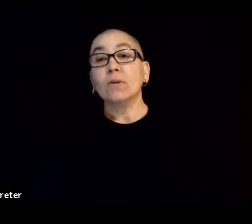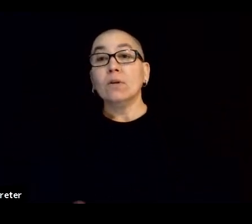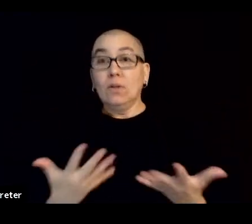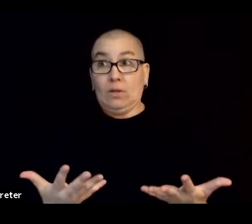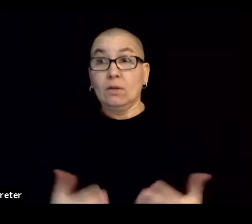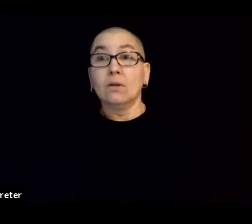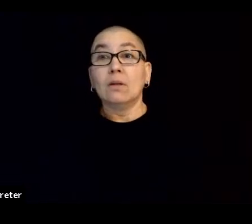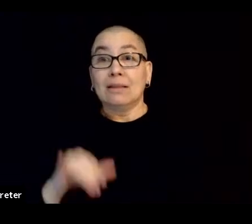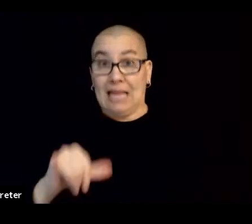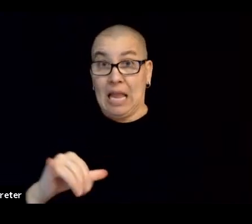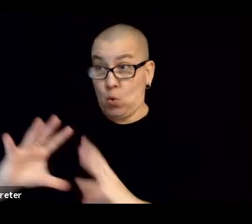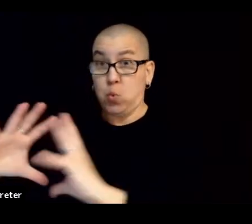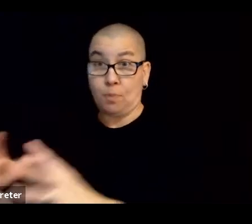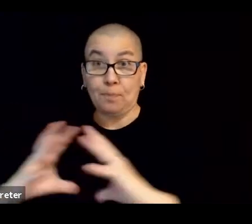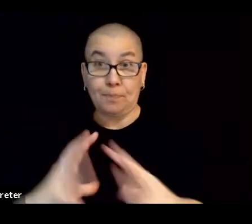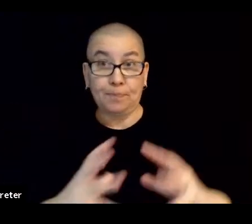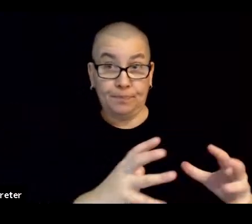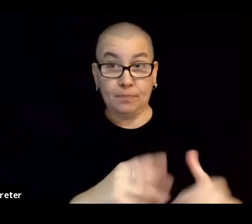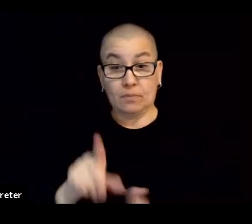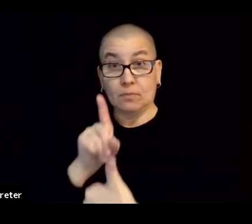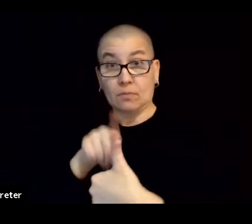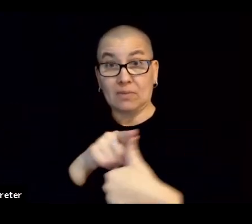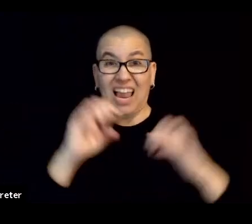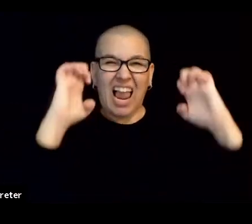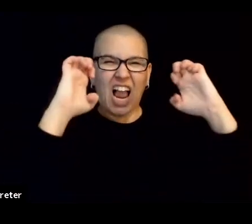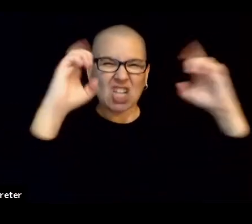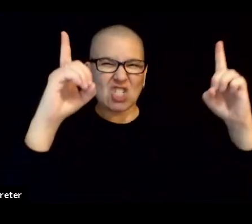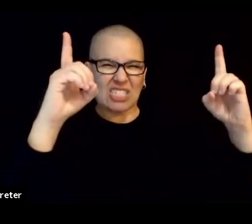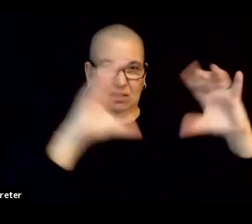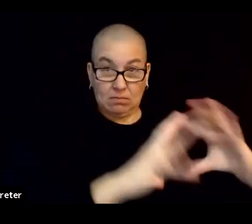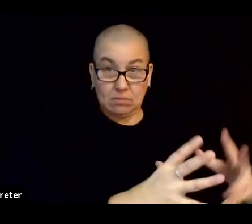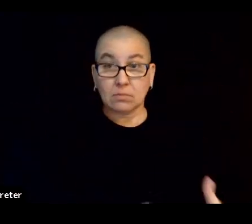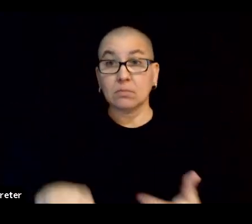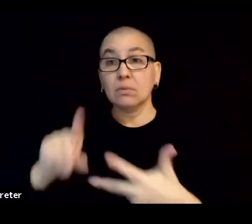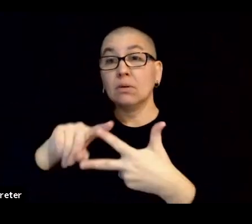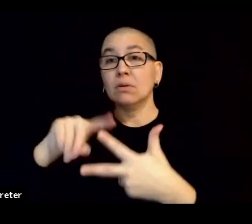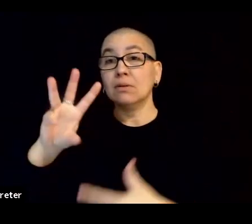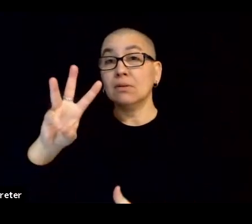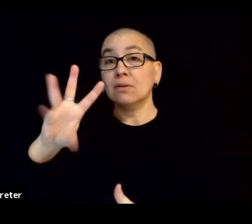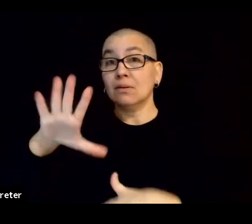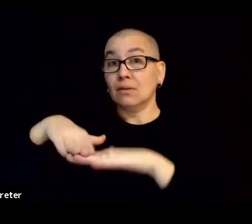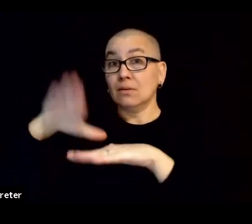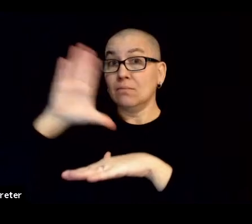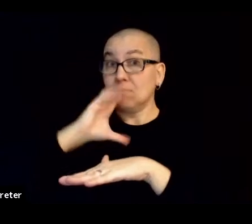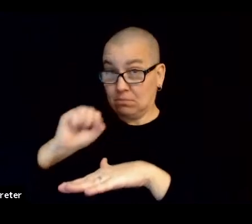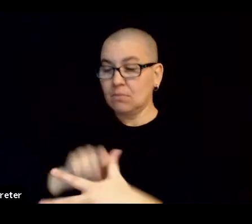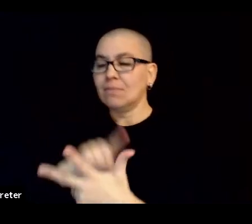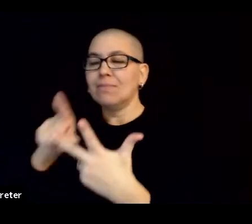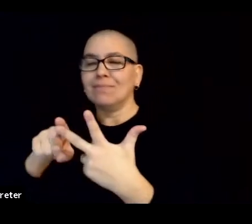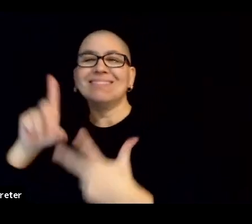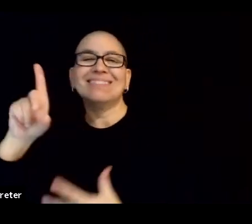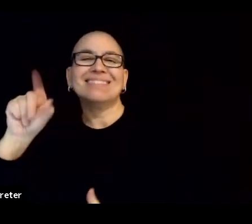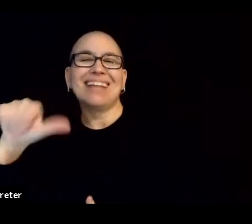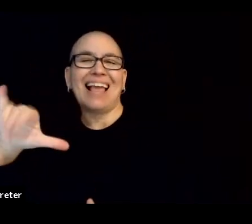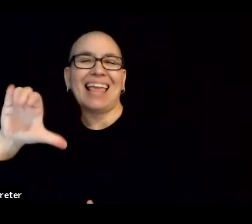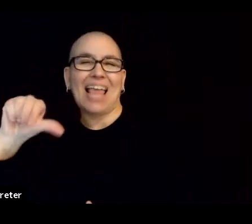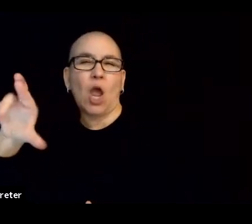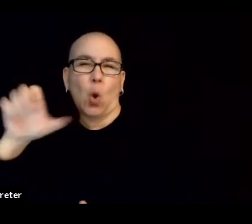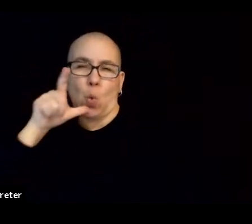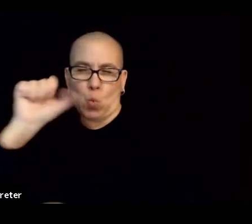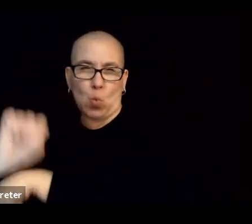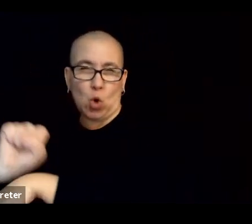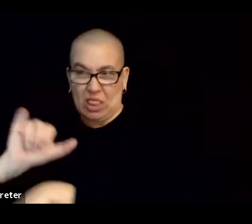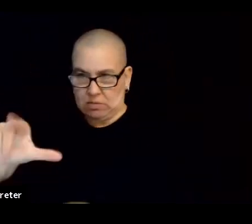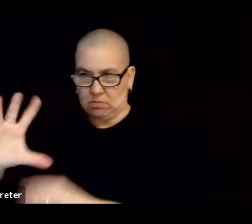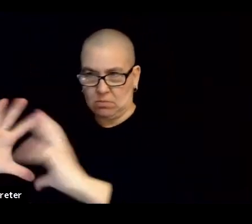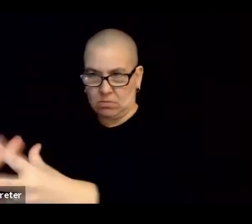we're adding today, or did add last week, through guidance that clarified that providers,